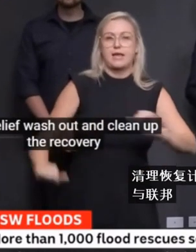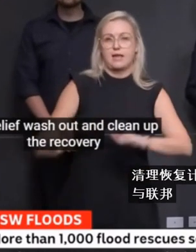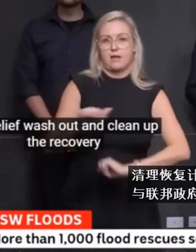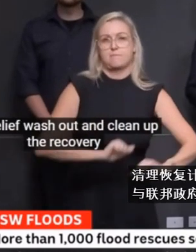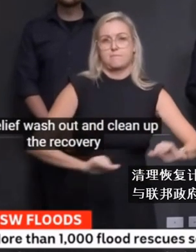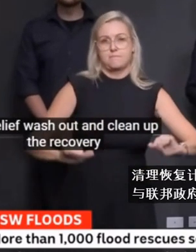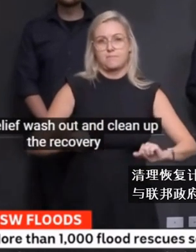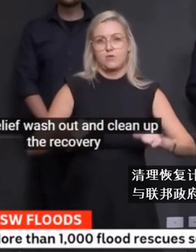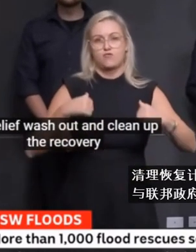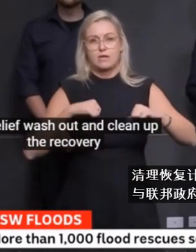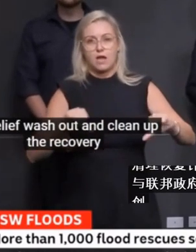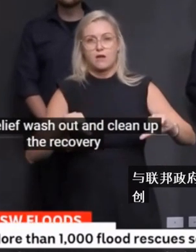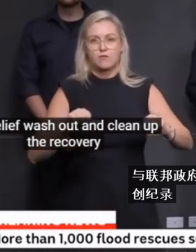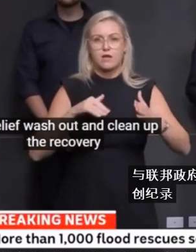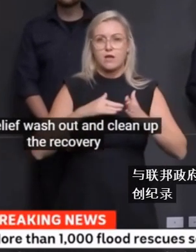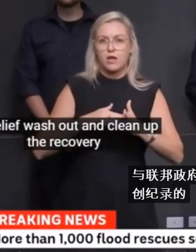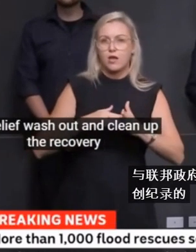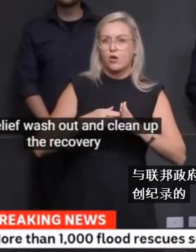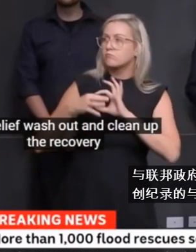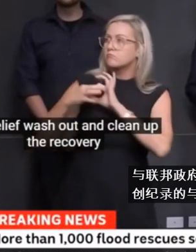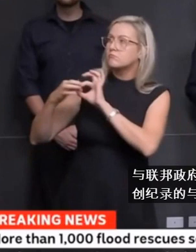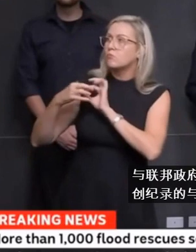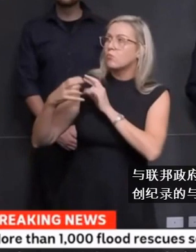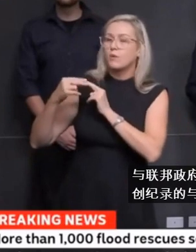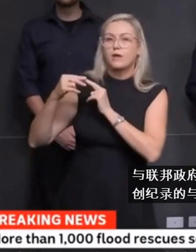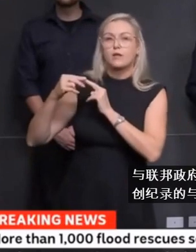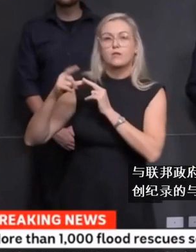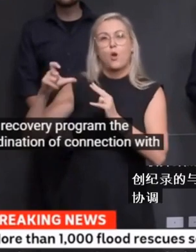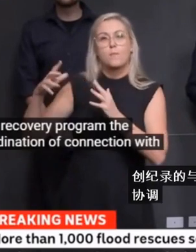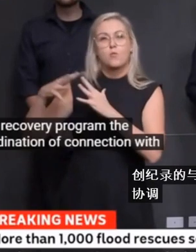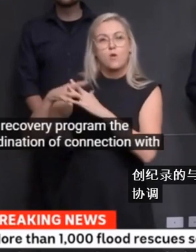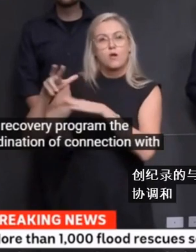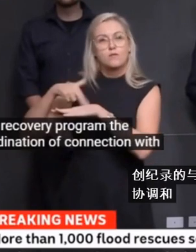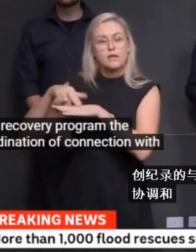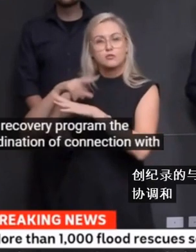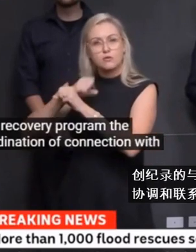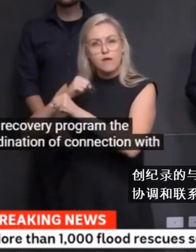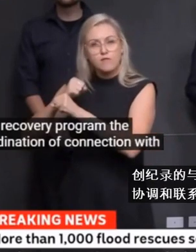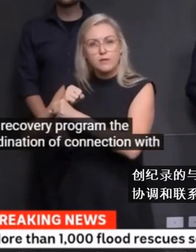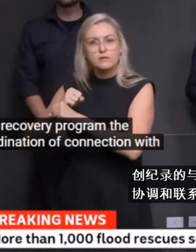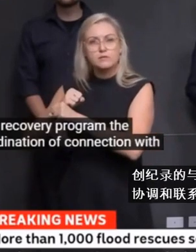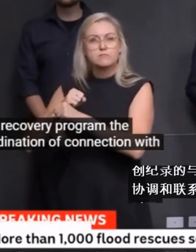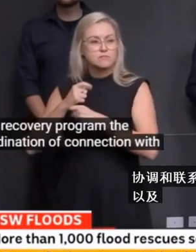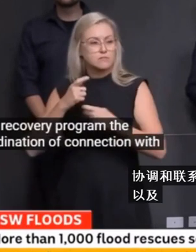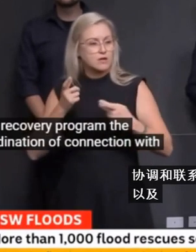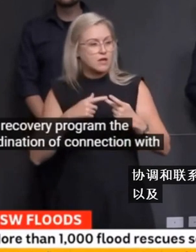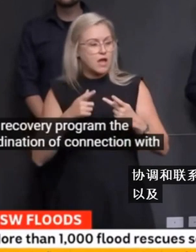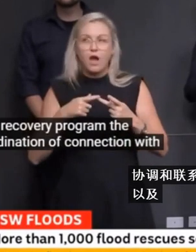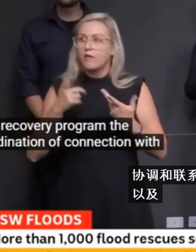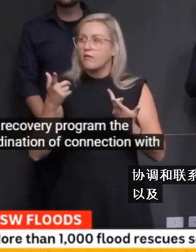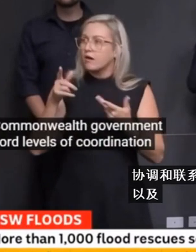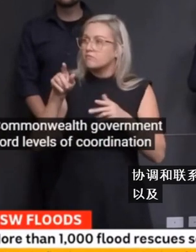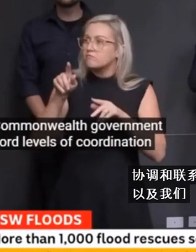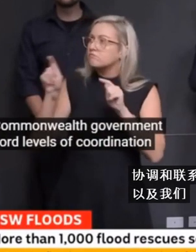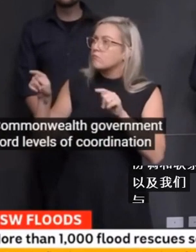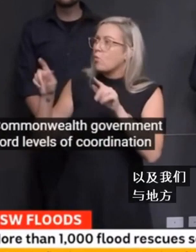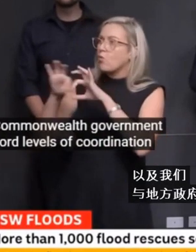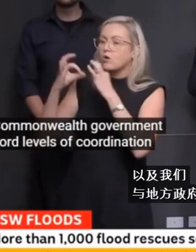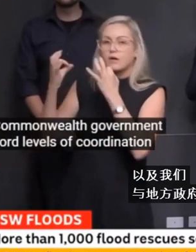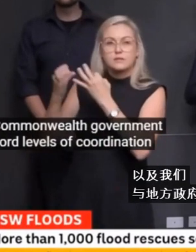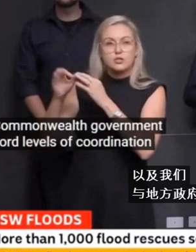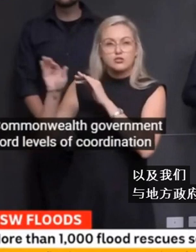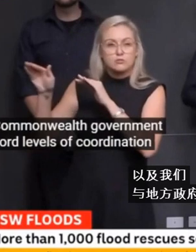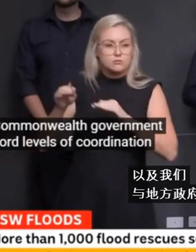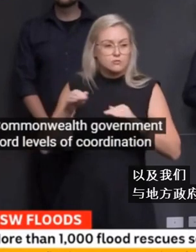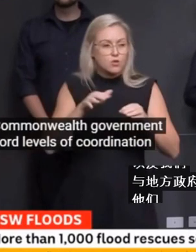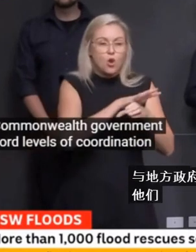the coordination and connection with the Commonwealth Government, record levels of coordination and connection with the Commonwealth Government, and our